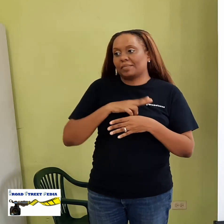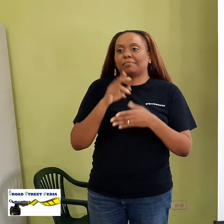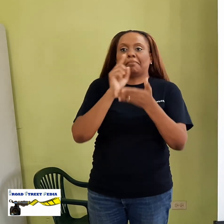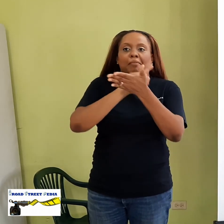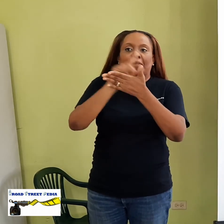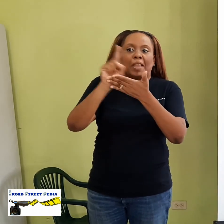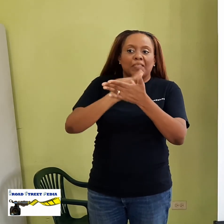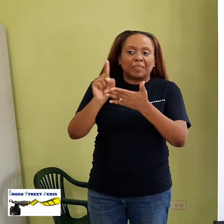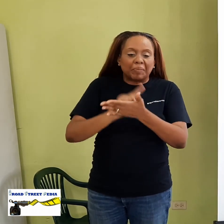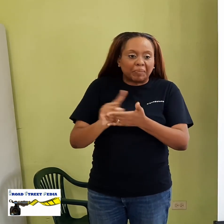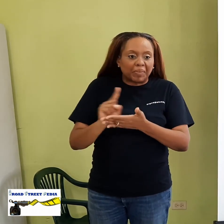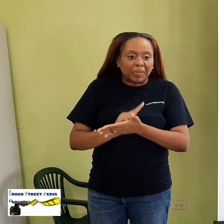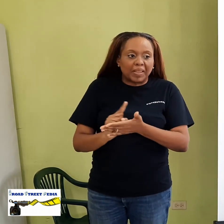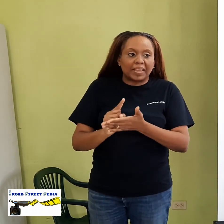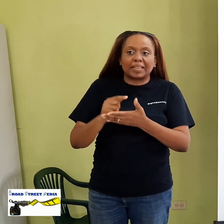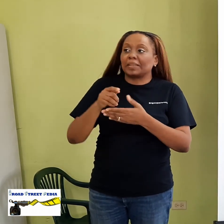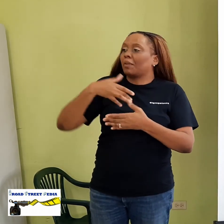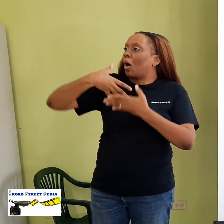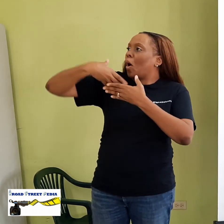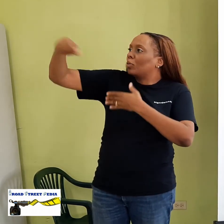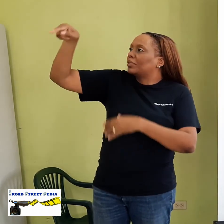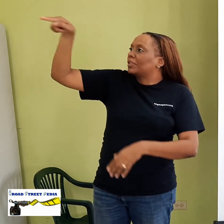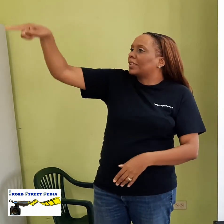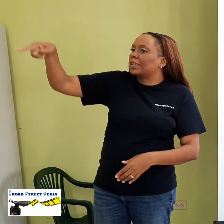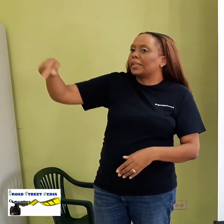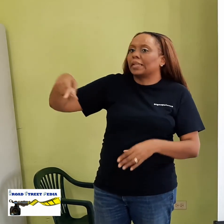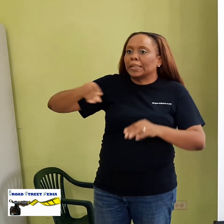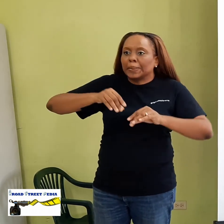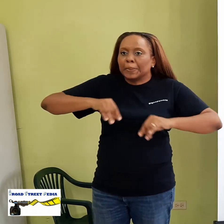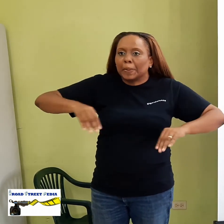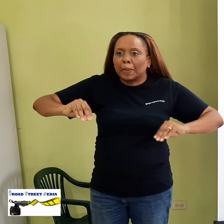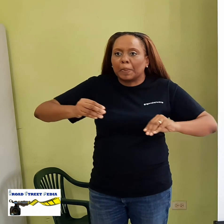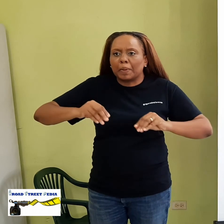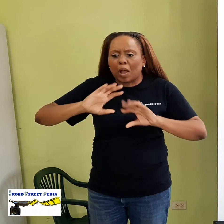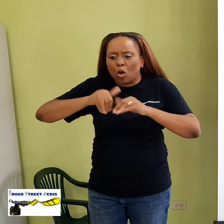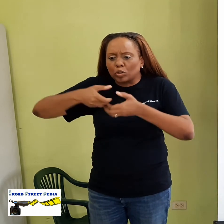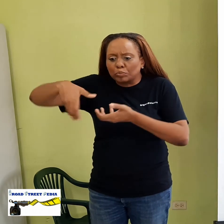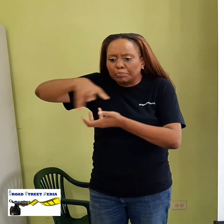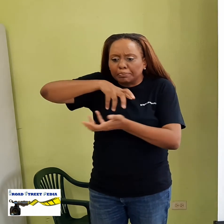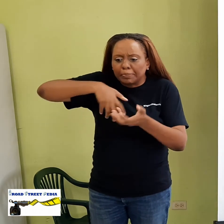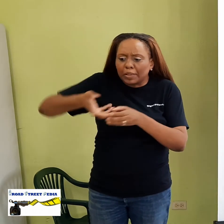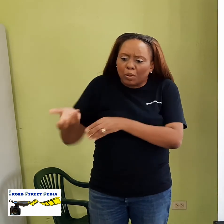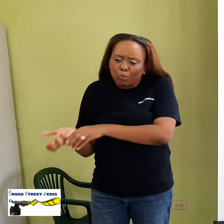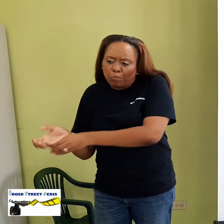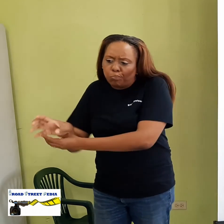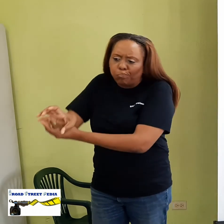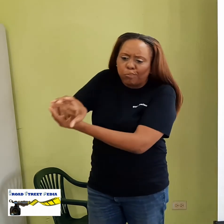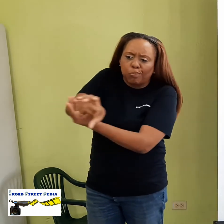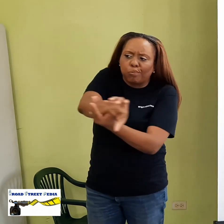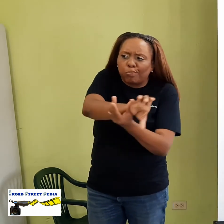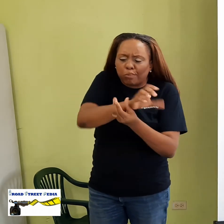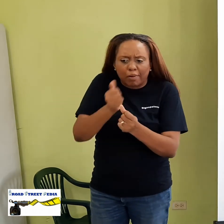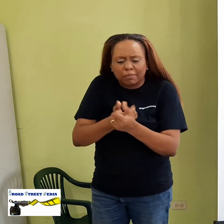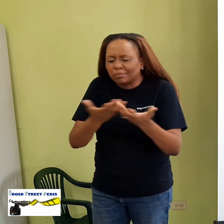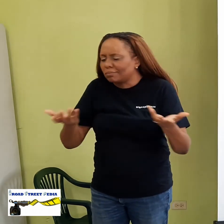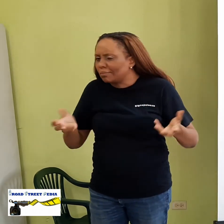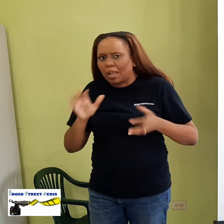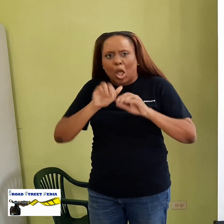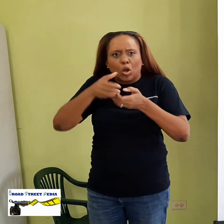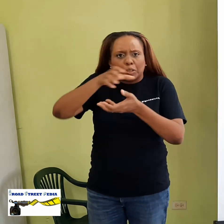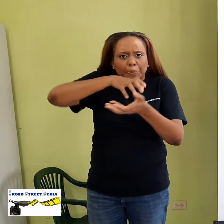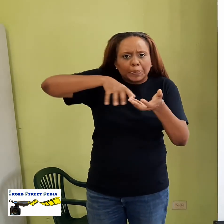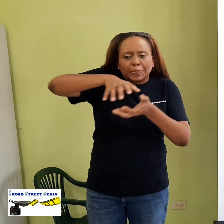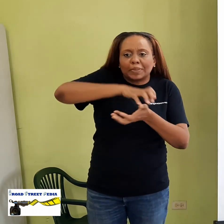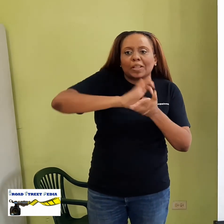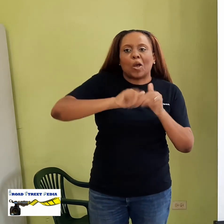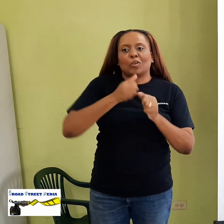single week, going into the garden and demonstrating and showing us that we can use anything that's around us to make our